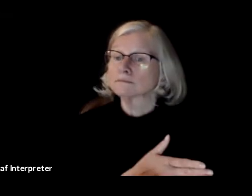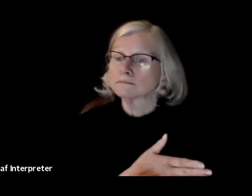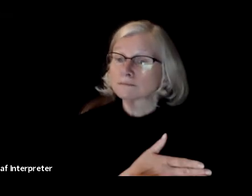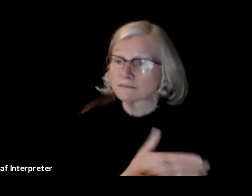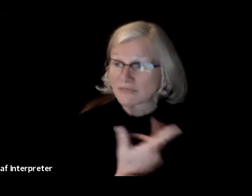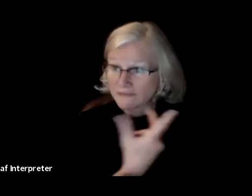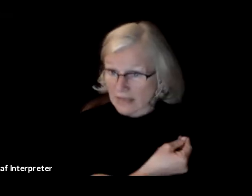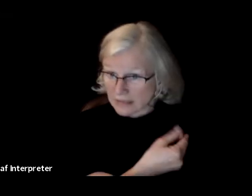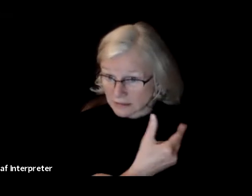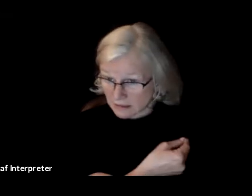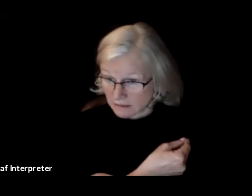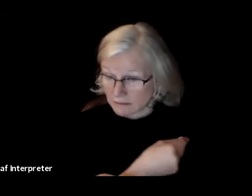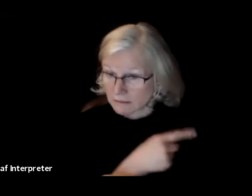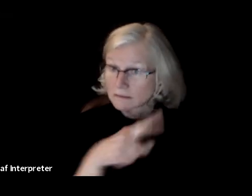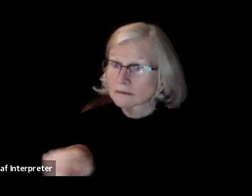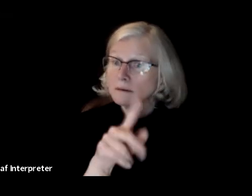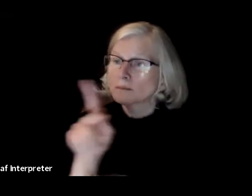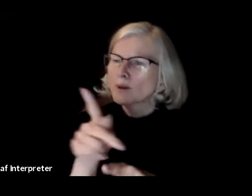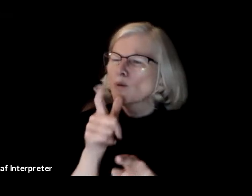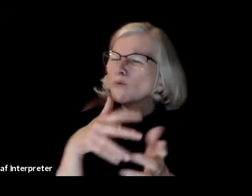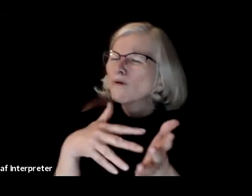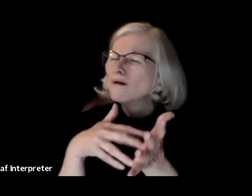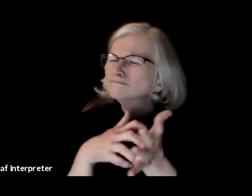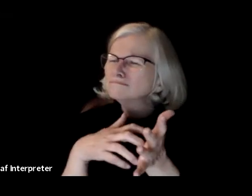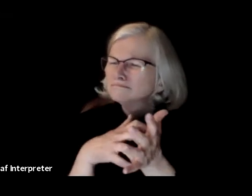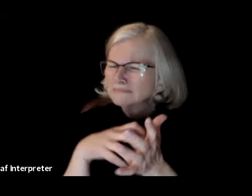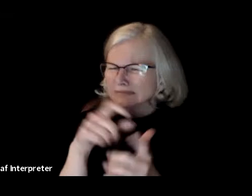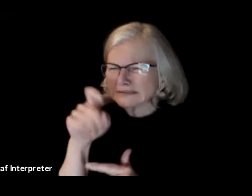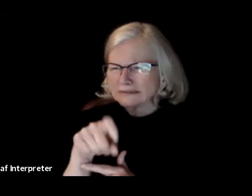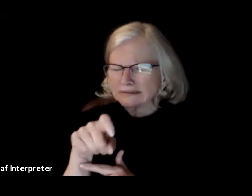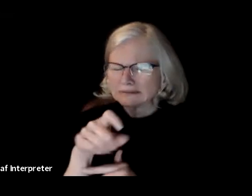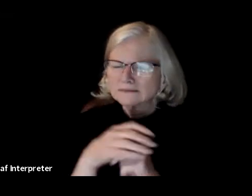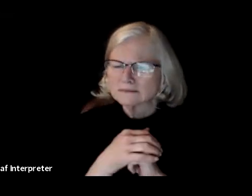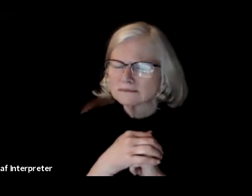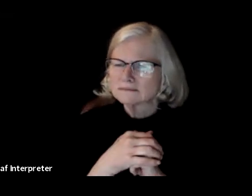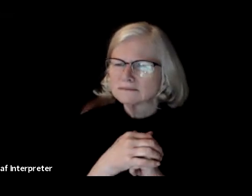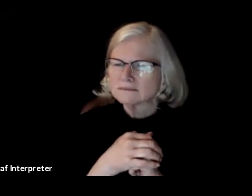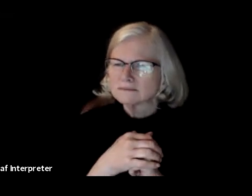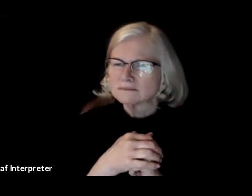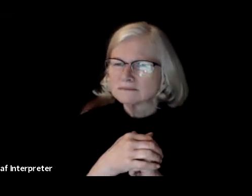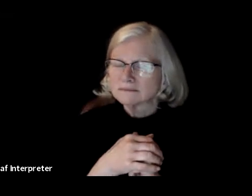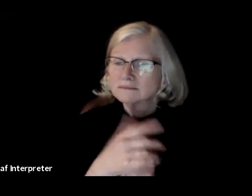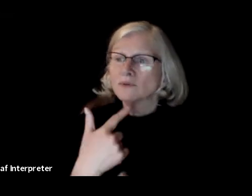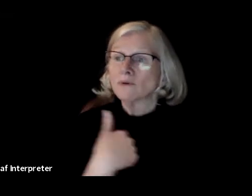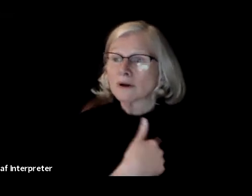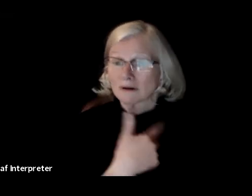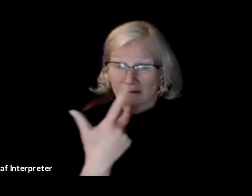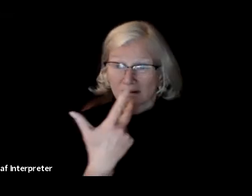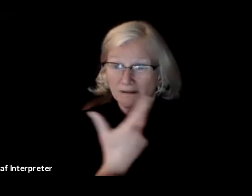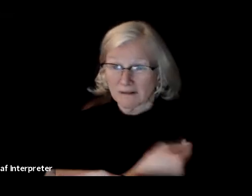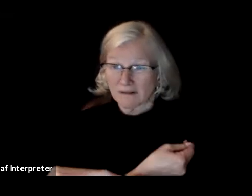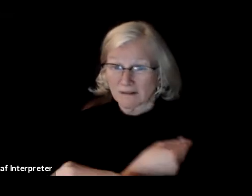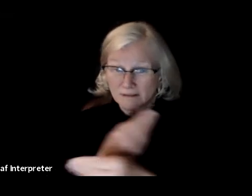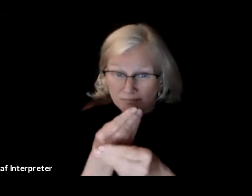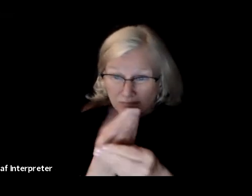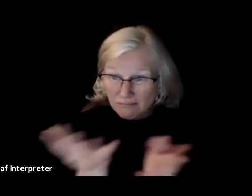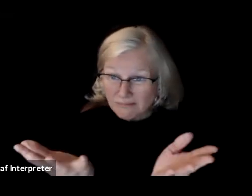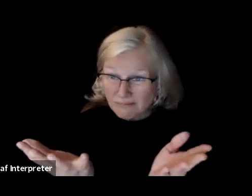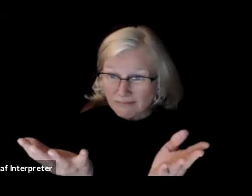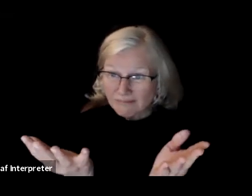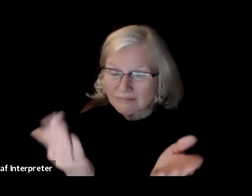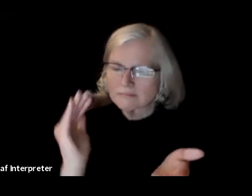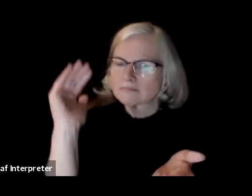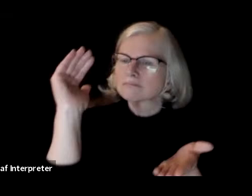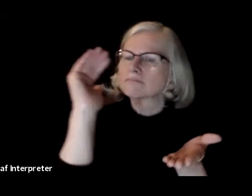that is one very large part of the reason why we've seen such dramatic reductions in hospitalizations and deaths among